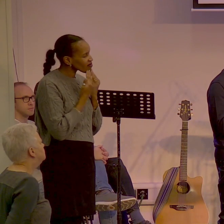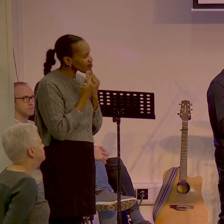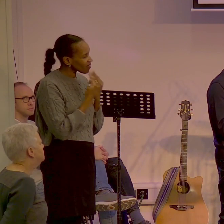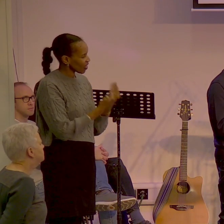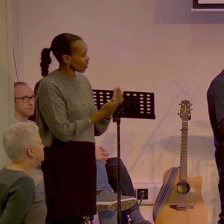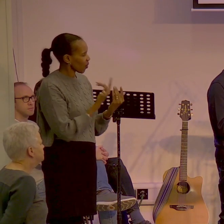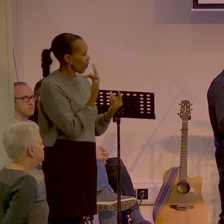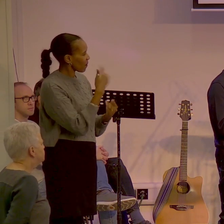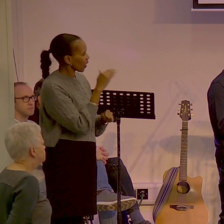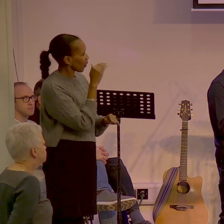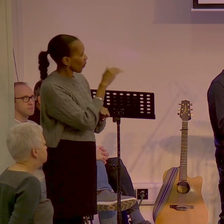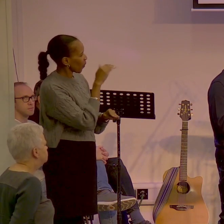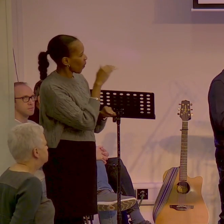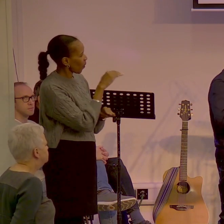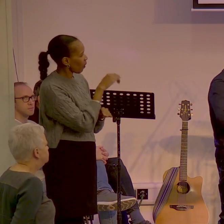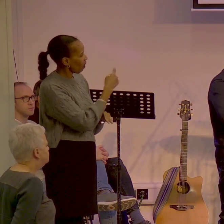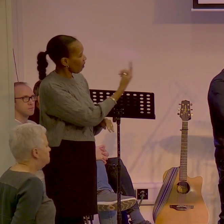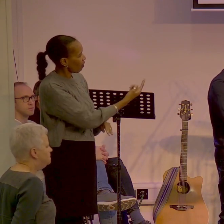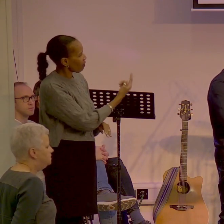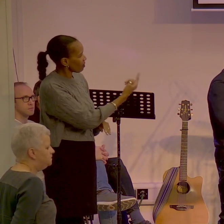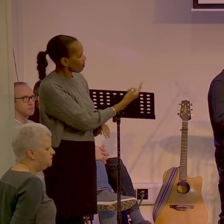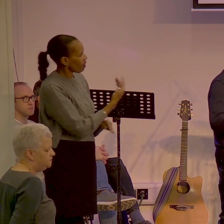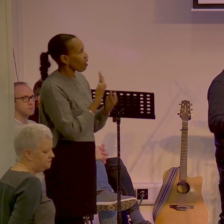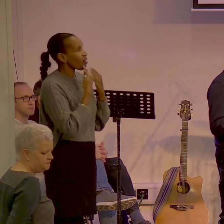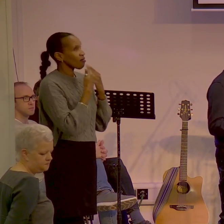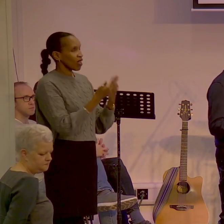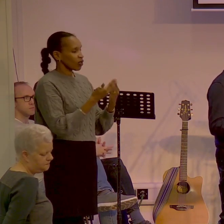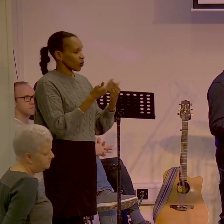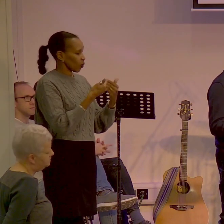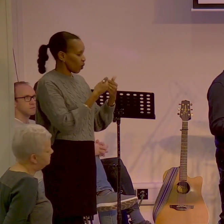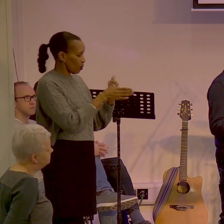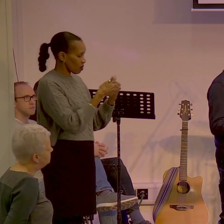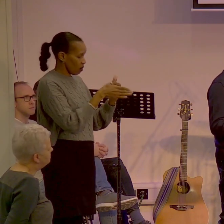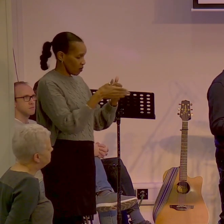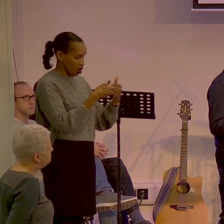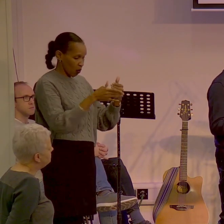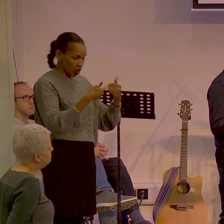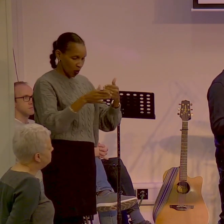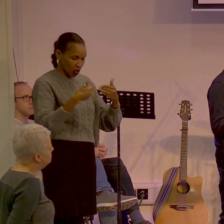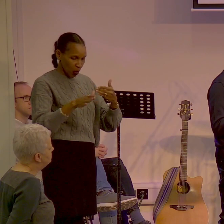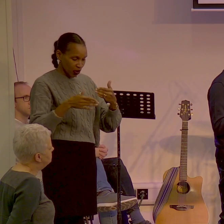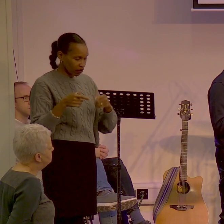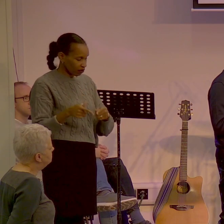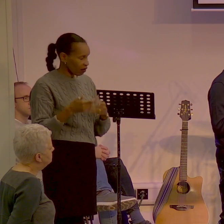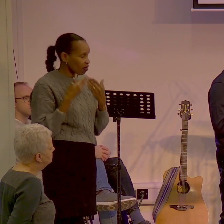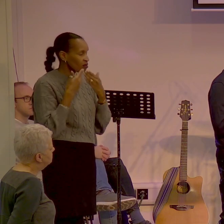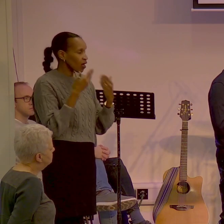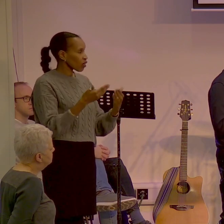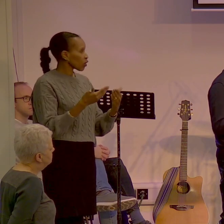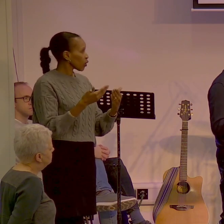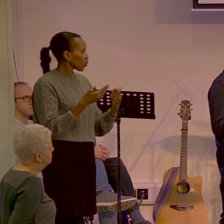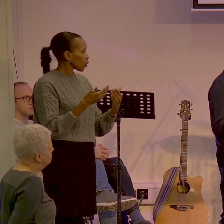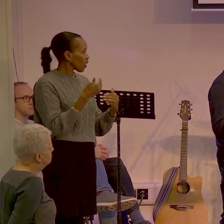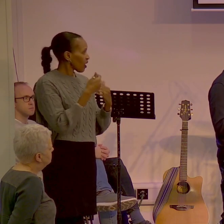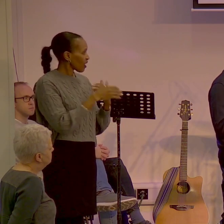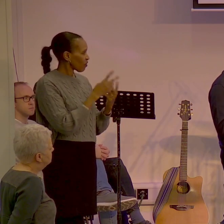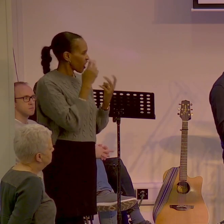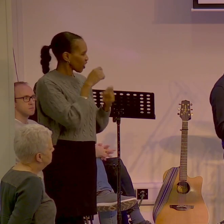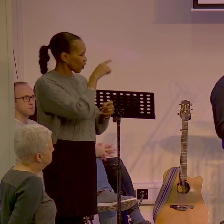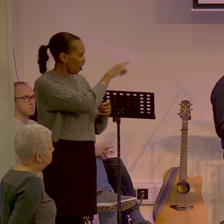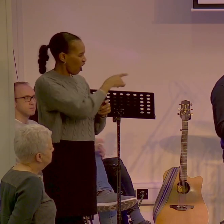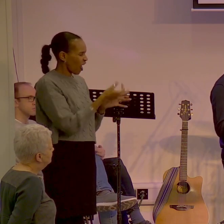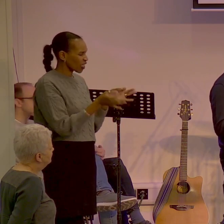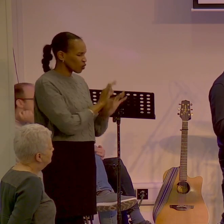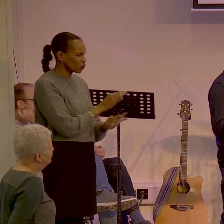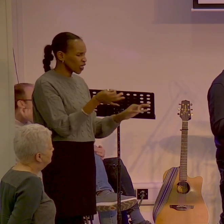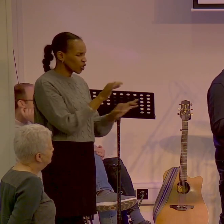you've called her. Thank you that you've opened doors. Thank you that you didn't listen to her